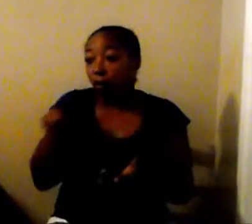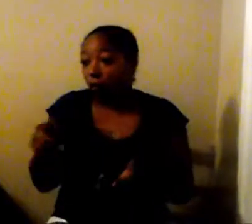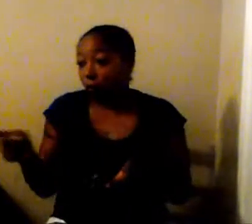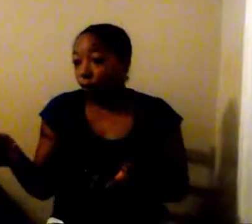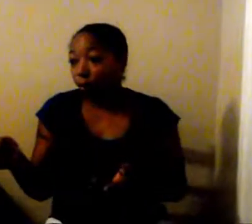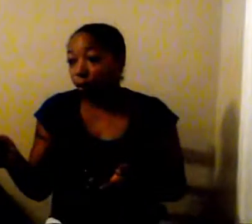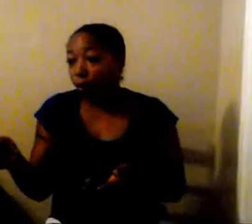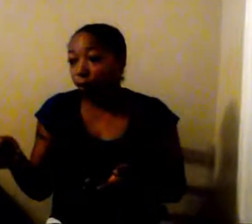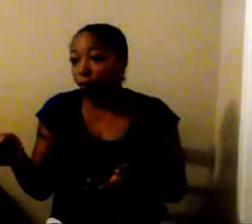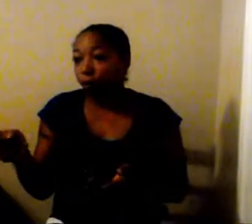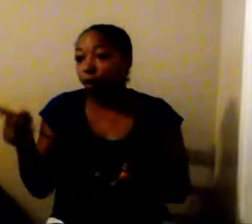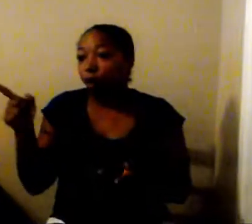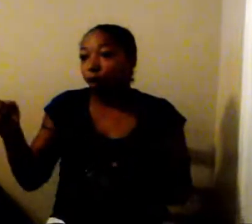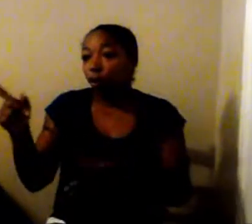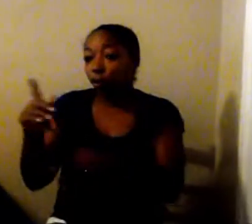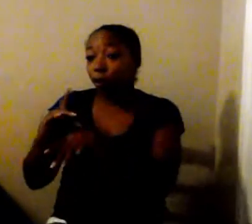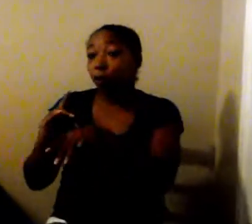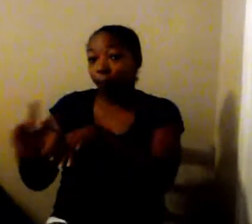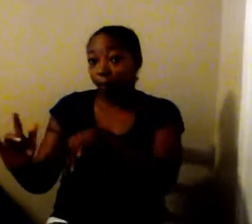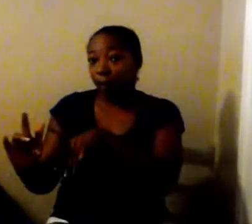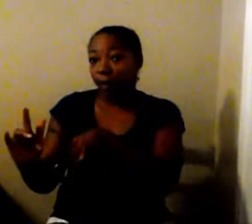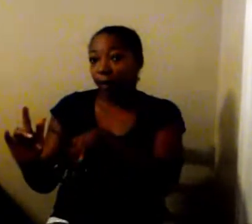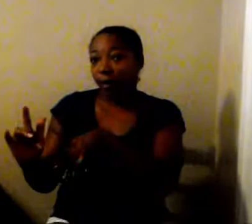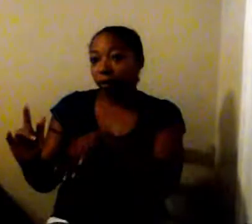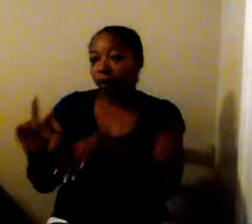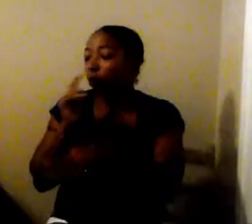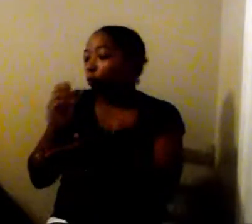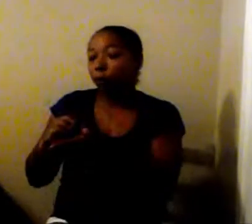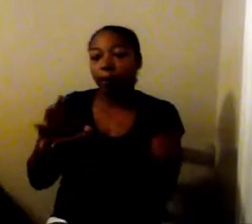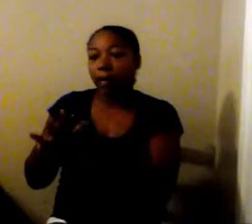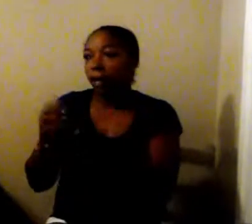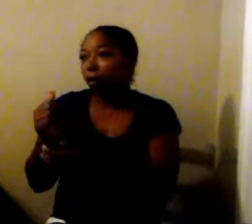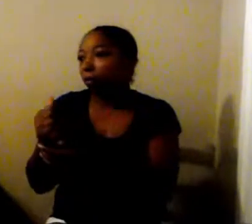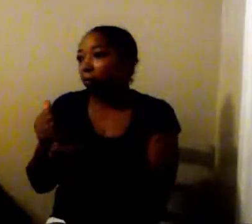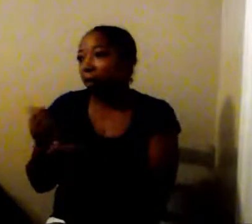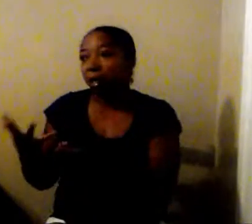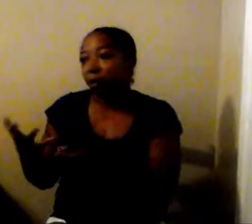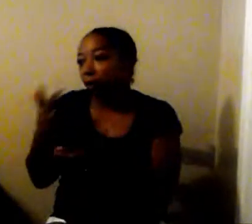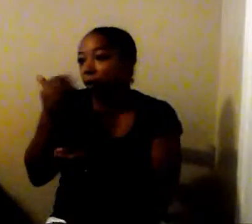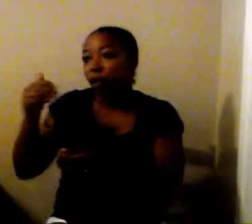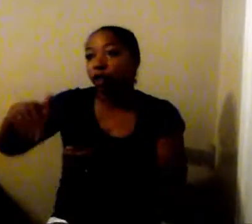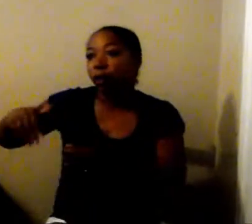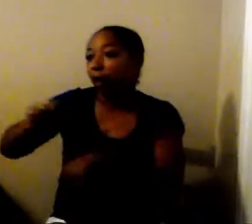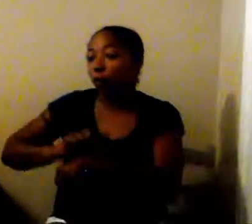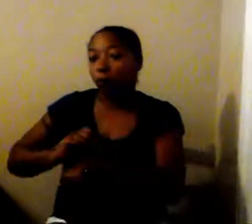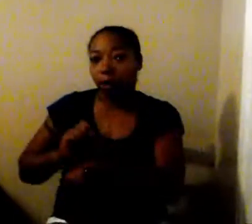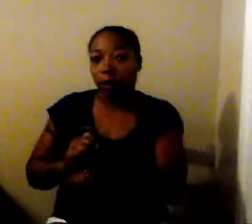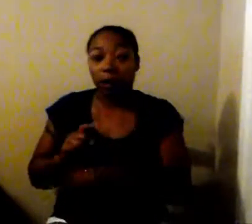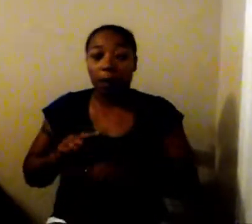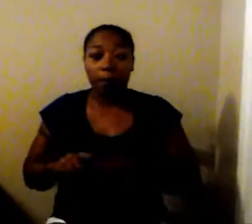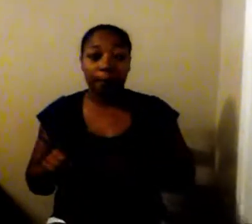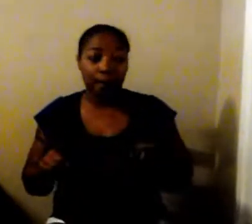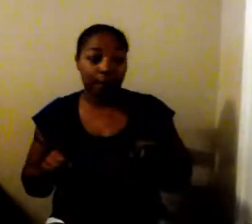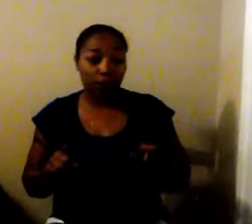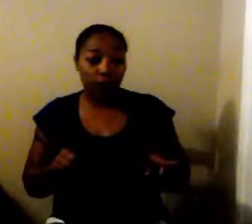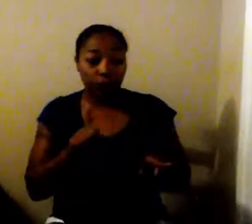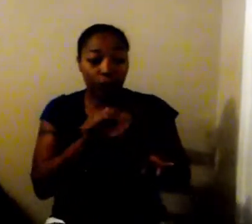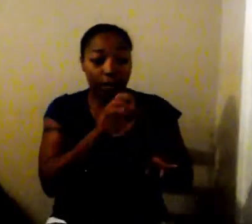for you two, yours will be blank. You won't put down anything because you haven't worked. But you,